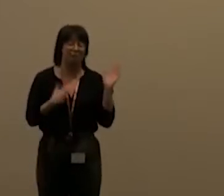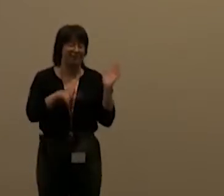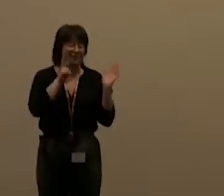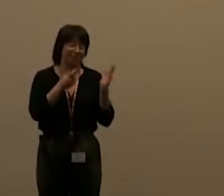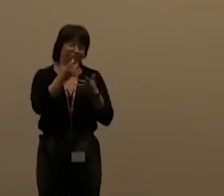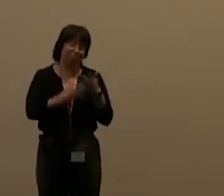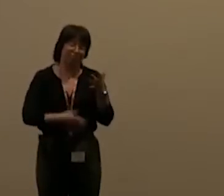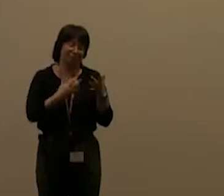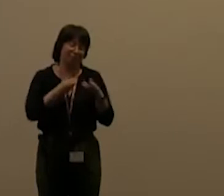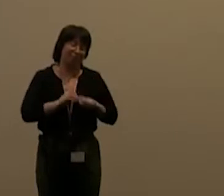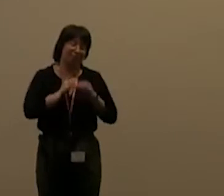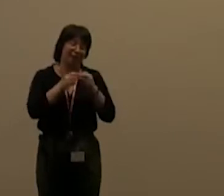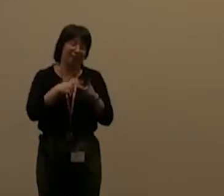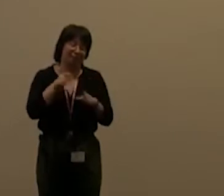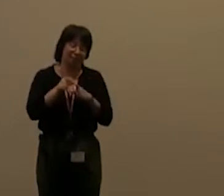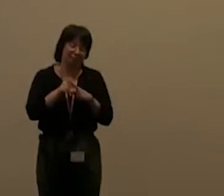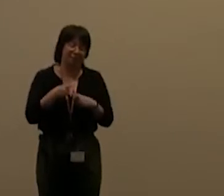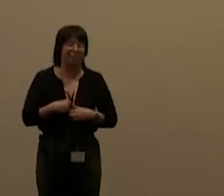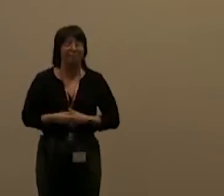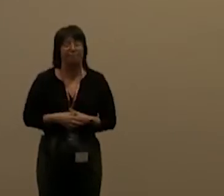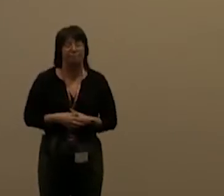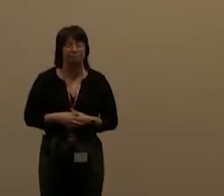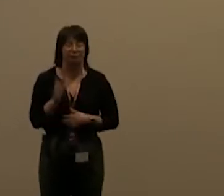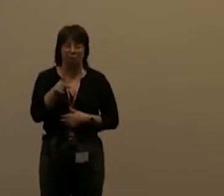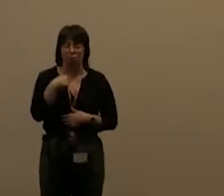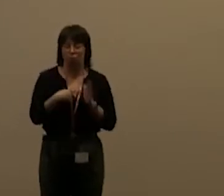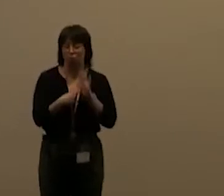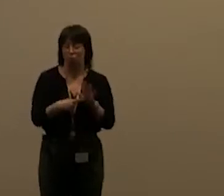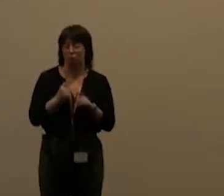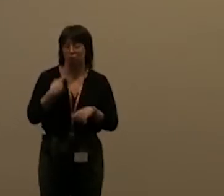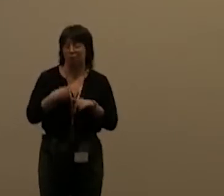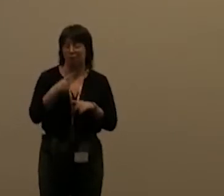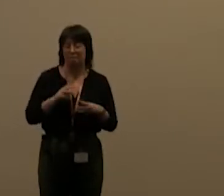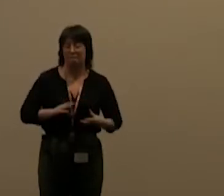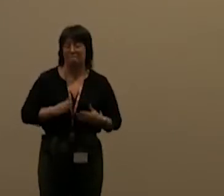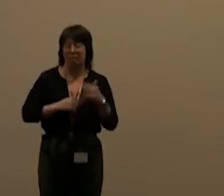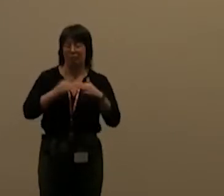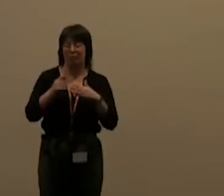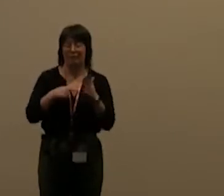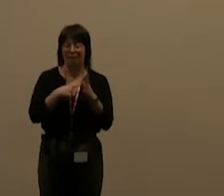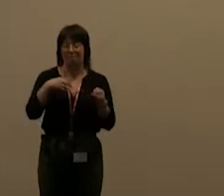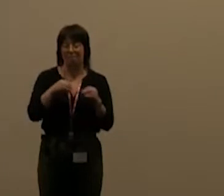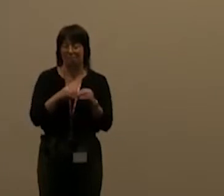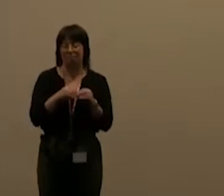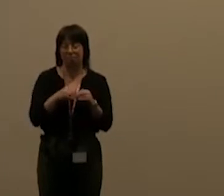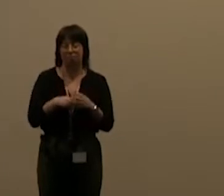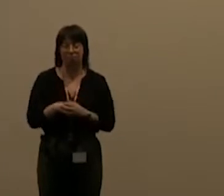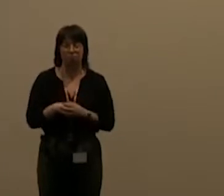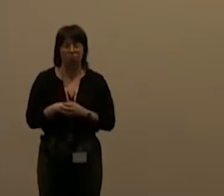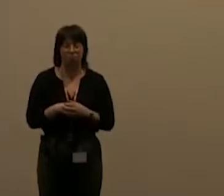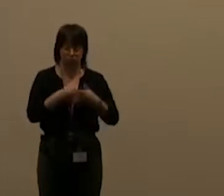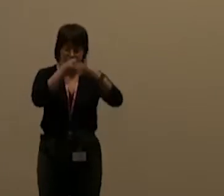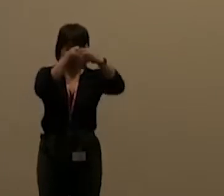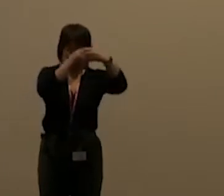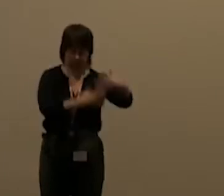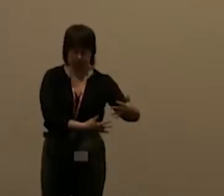apps in here that we can look at, but what I'm going to do is go straight to this Build tab. So on the Build tab, we're going to get a list